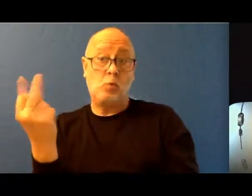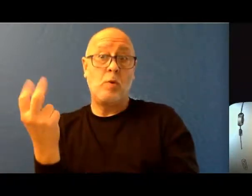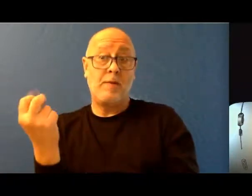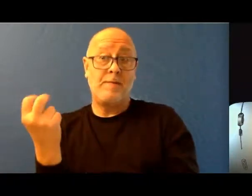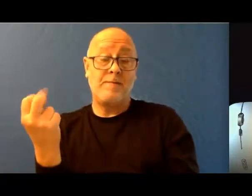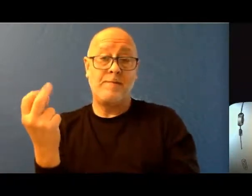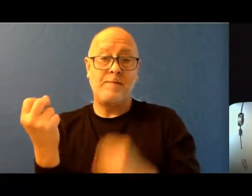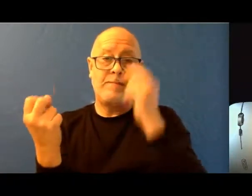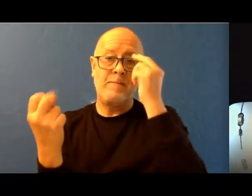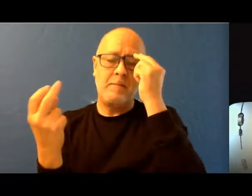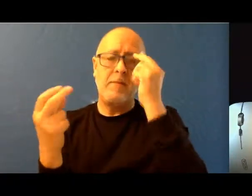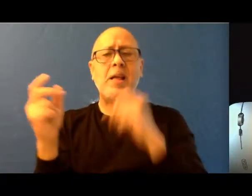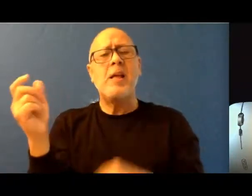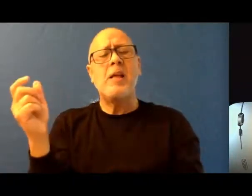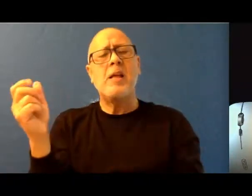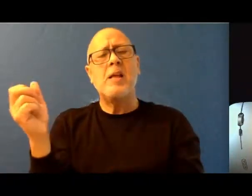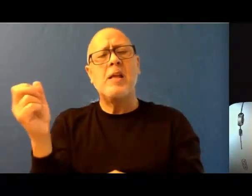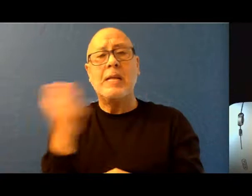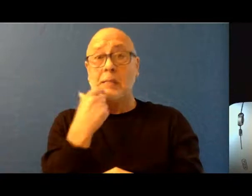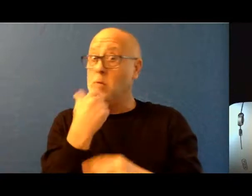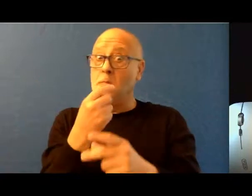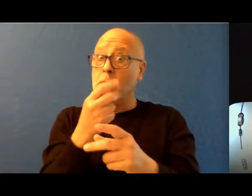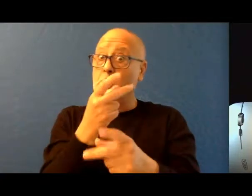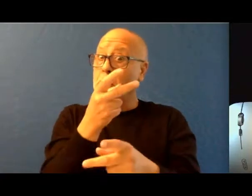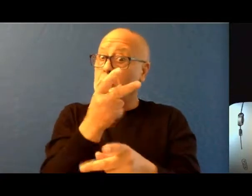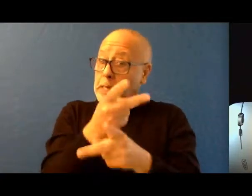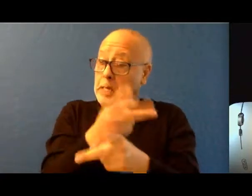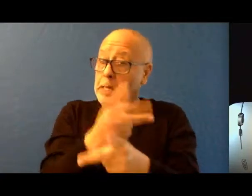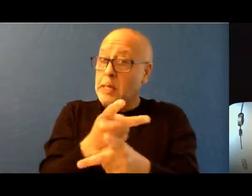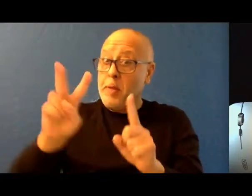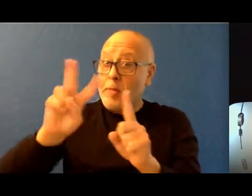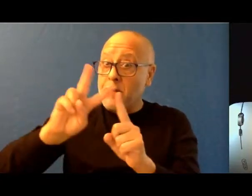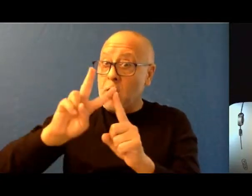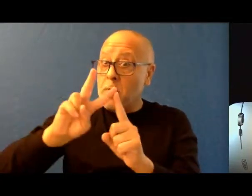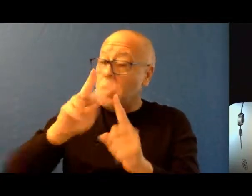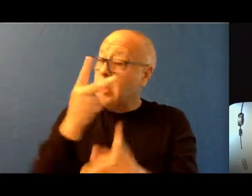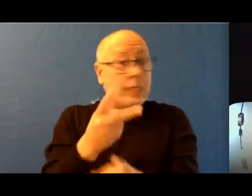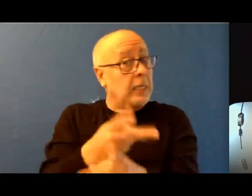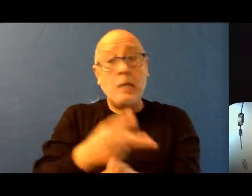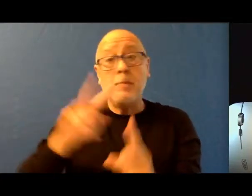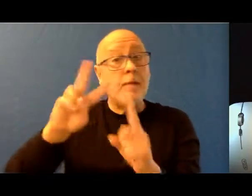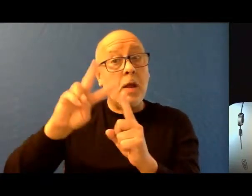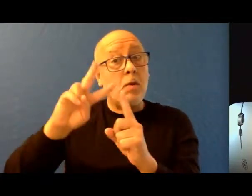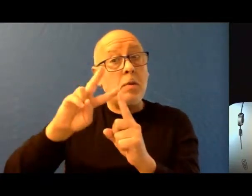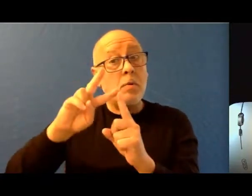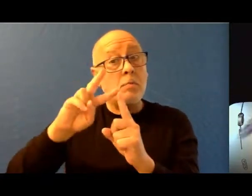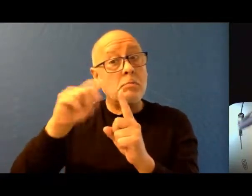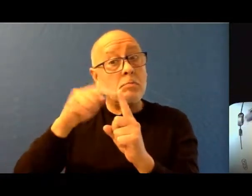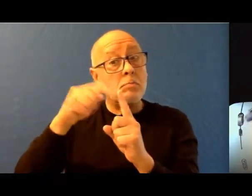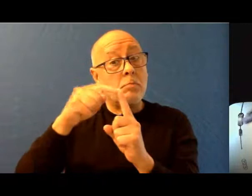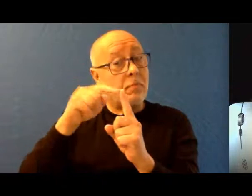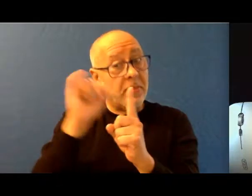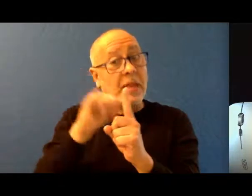And I need to go back and it says keep the variable. That was step 2, right? Keep the variable. That variable is